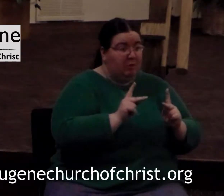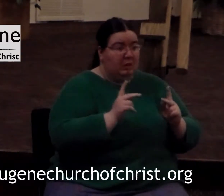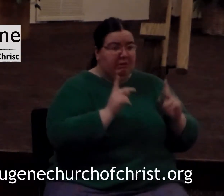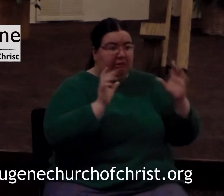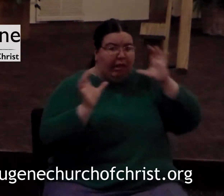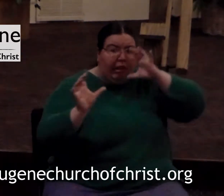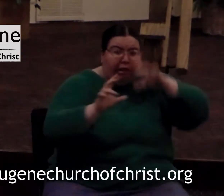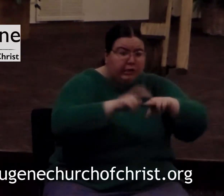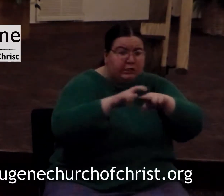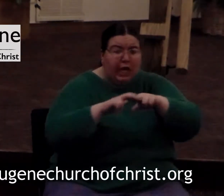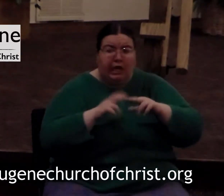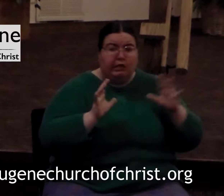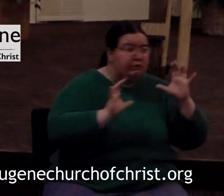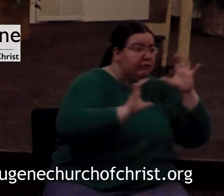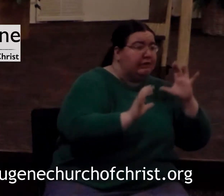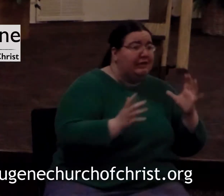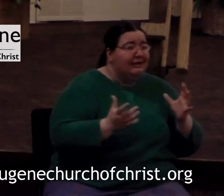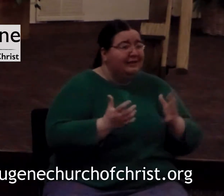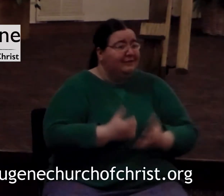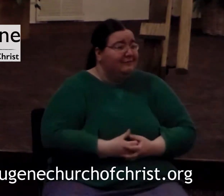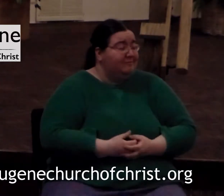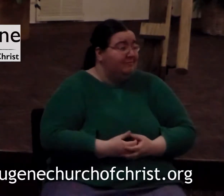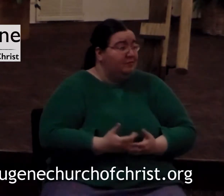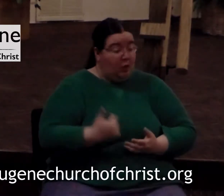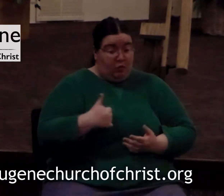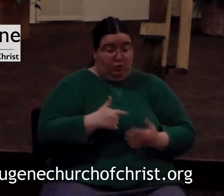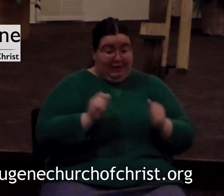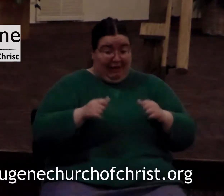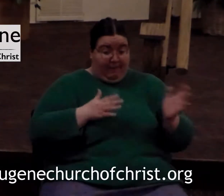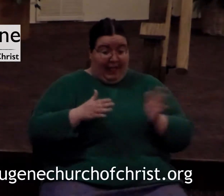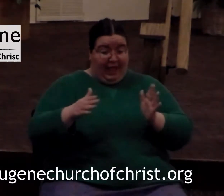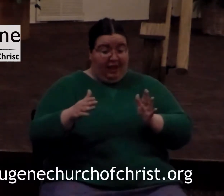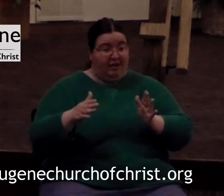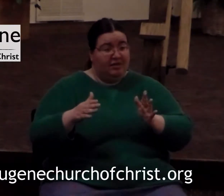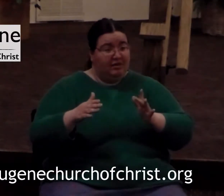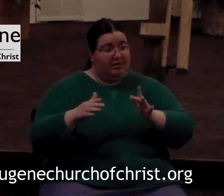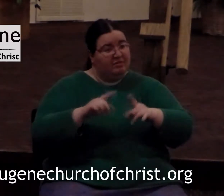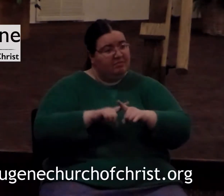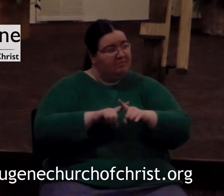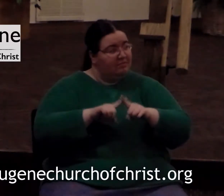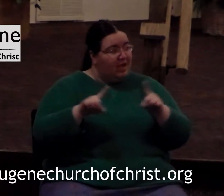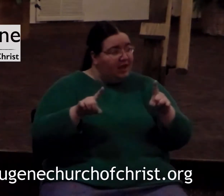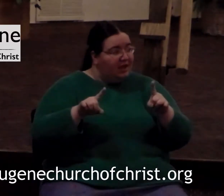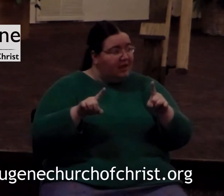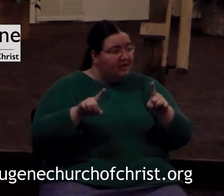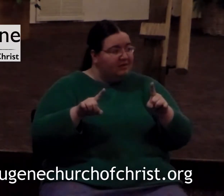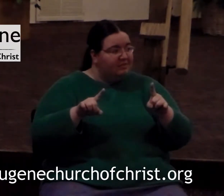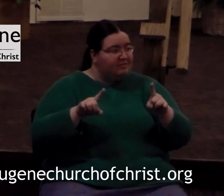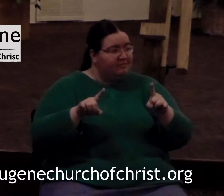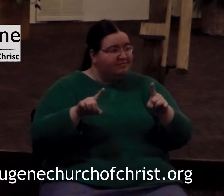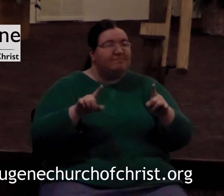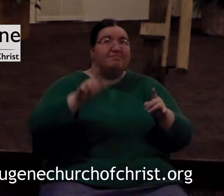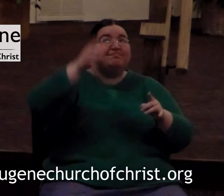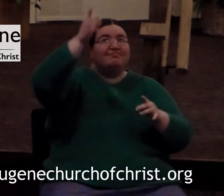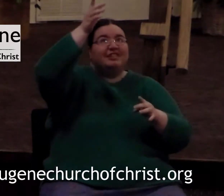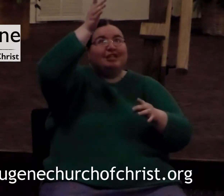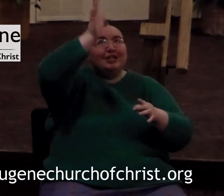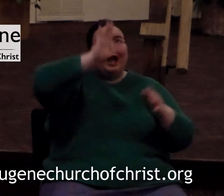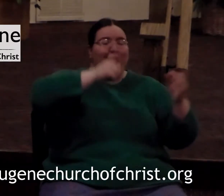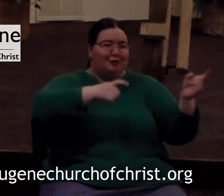our plans, but in the end, these things are in the hands of God. And we can try to make it just so, but